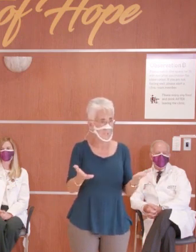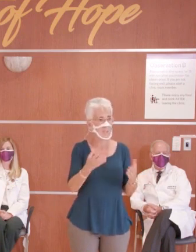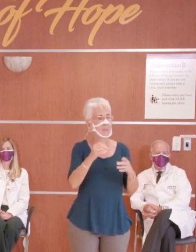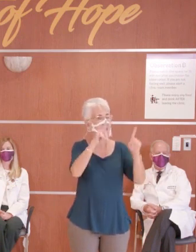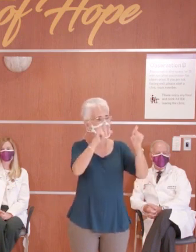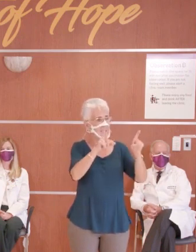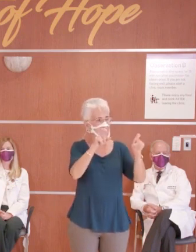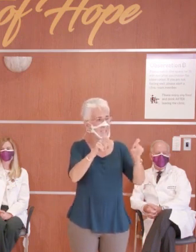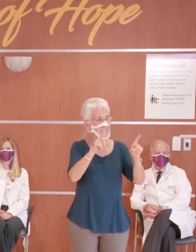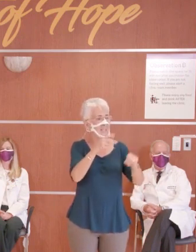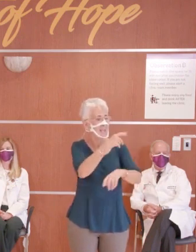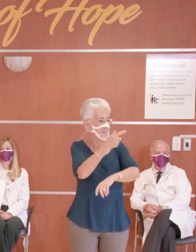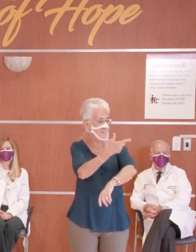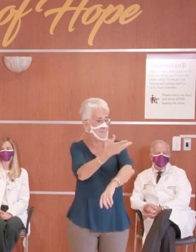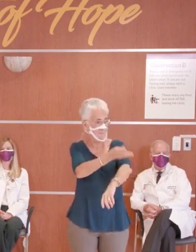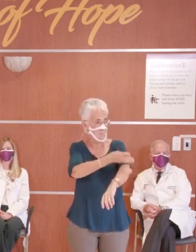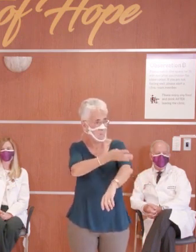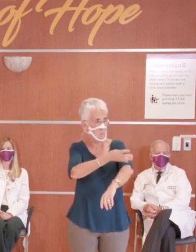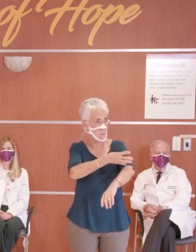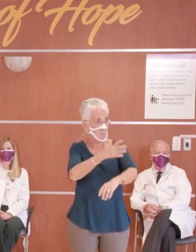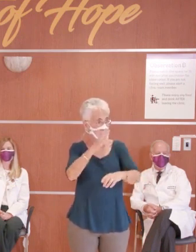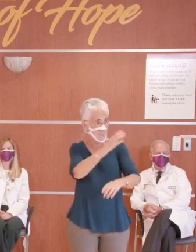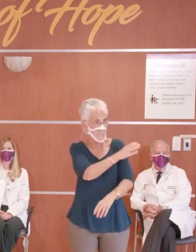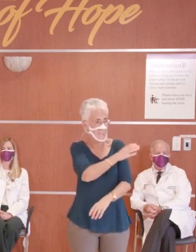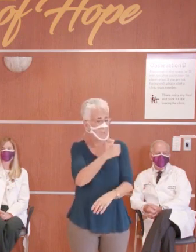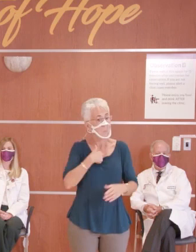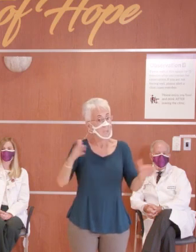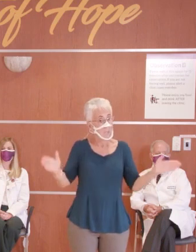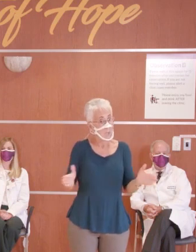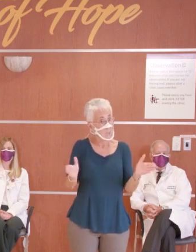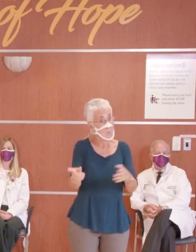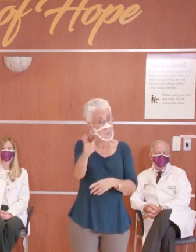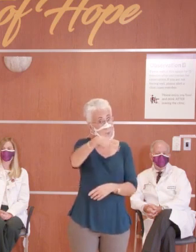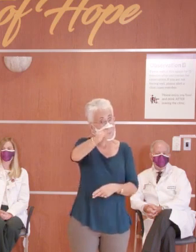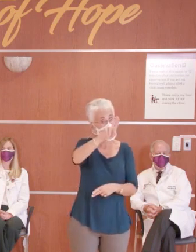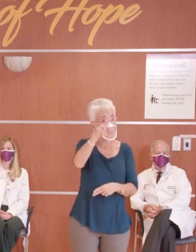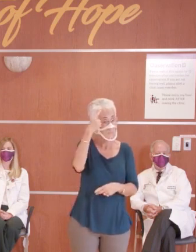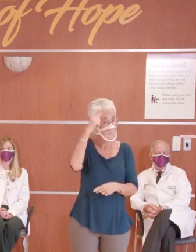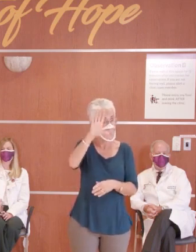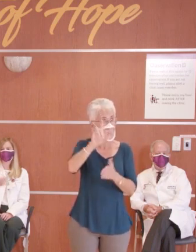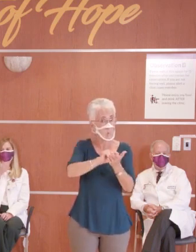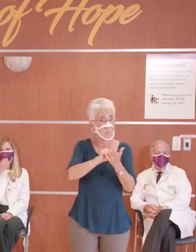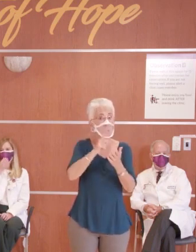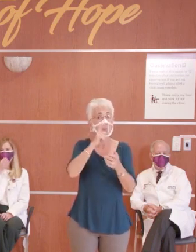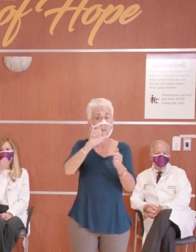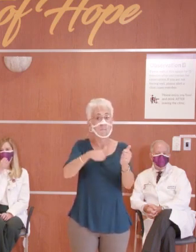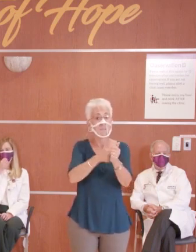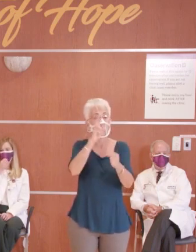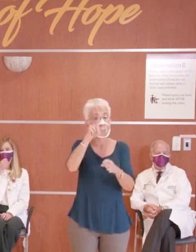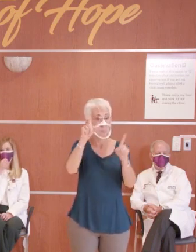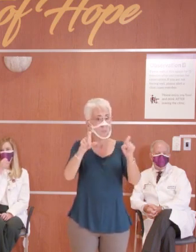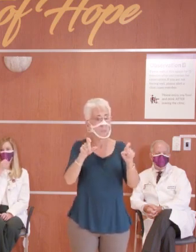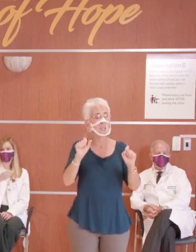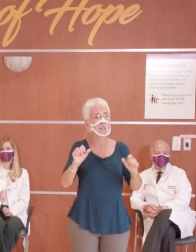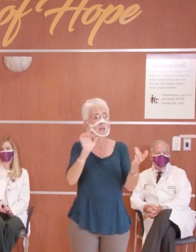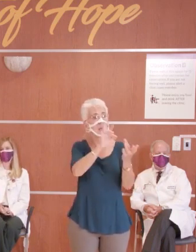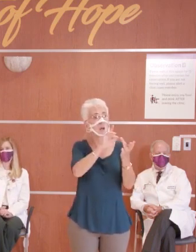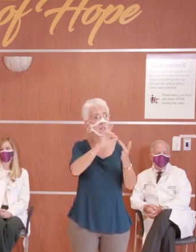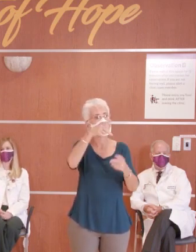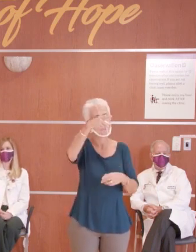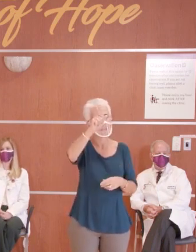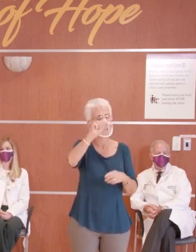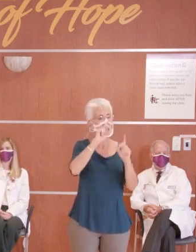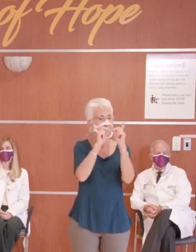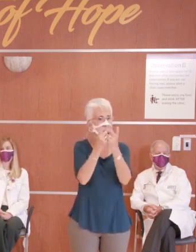Infusion, and Vaccination Clinic, which we encourage you to use in your news reports. Reporters with follow-up questions are encouraged to contact the